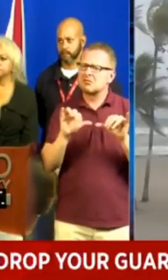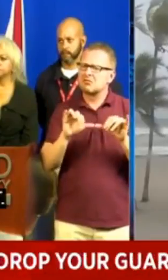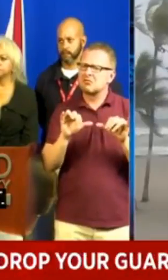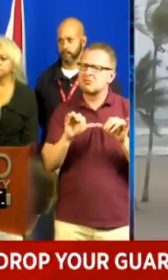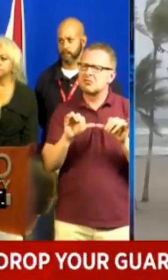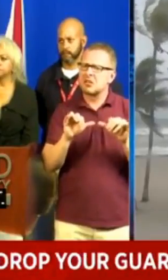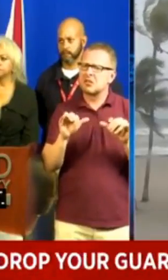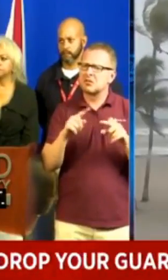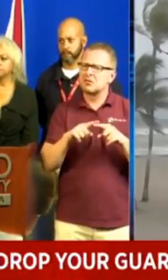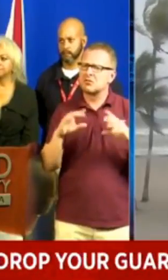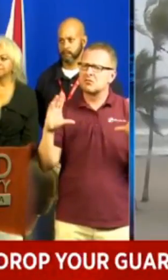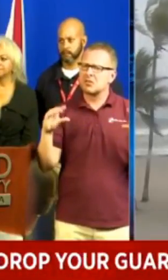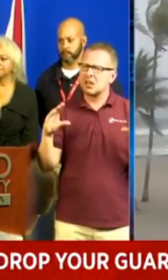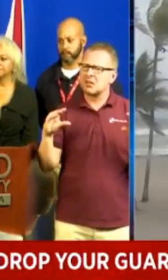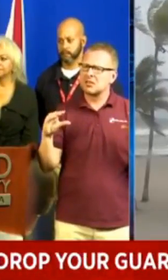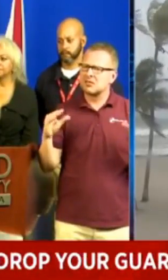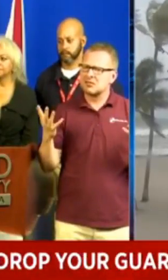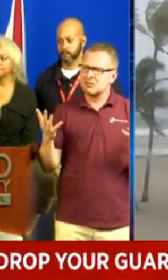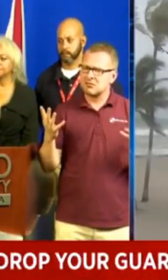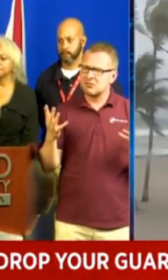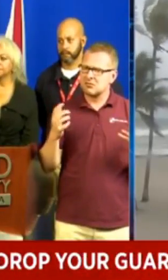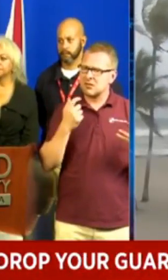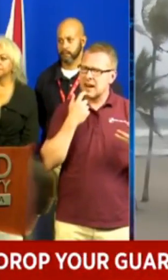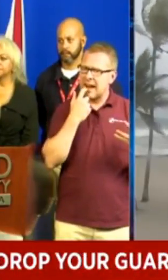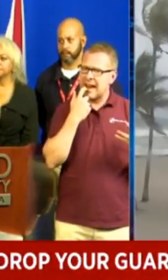mattress? We've had both.